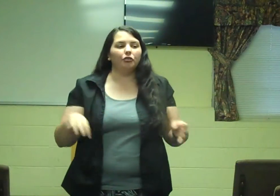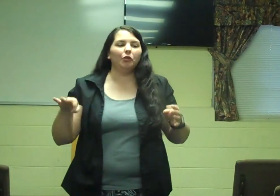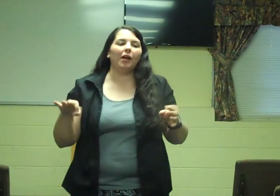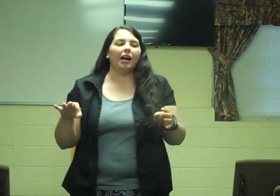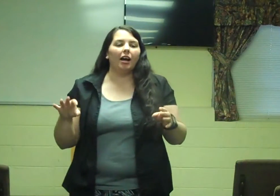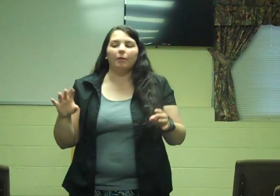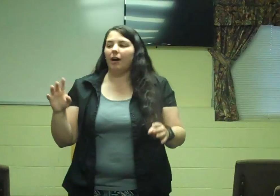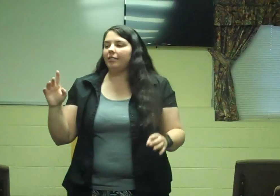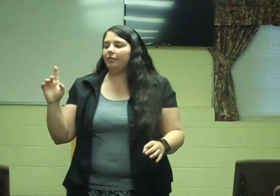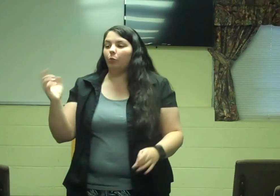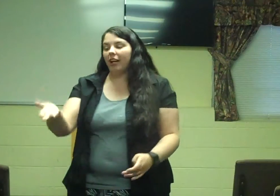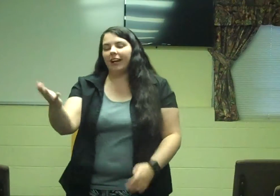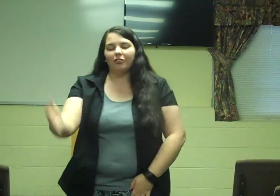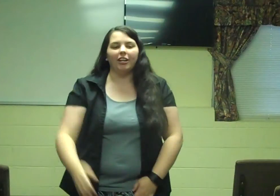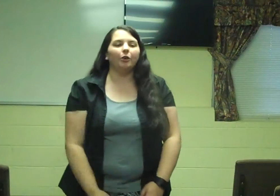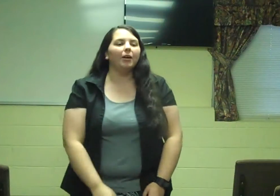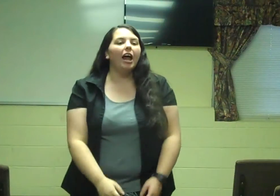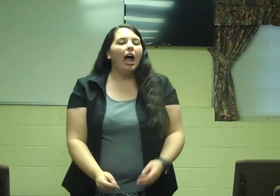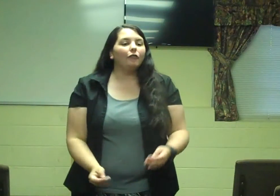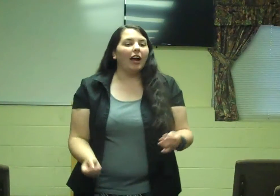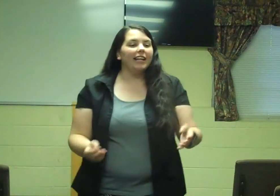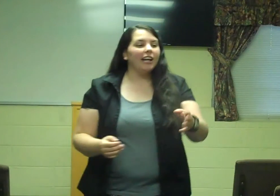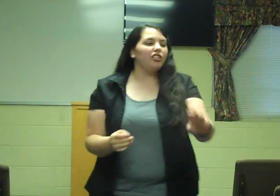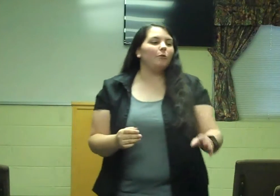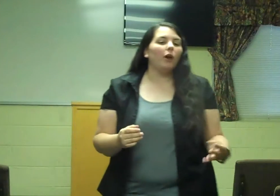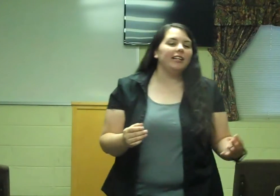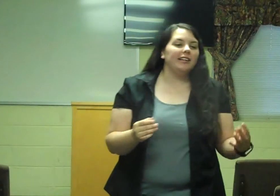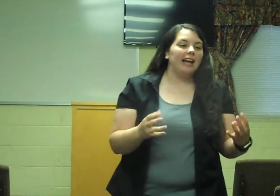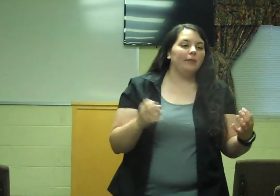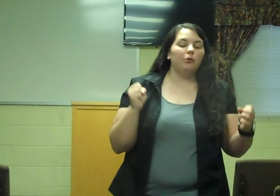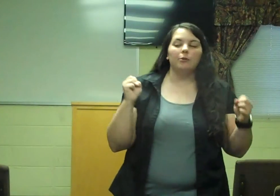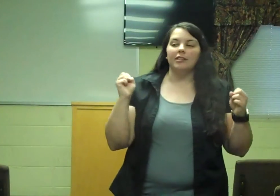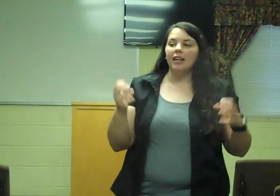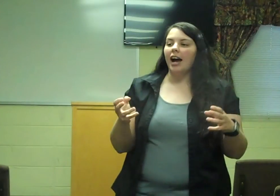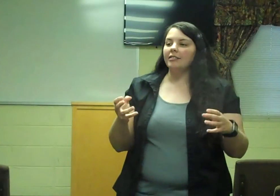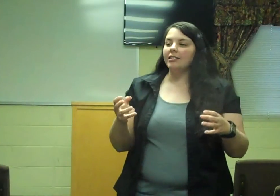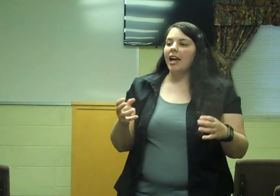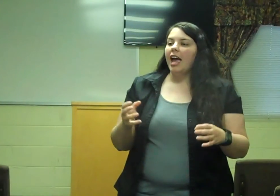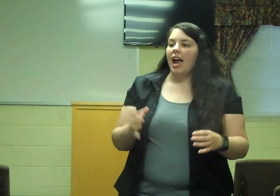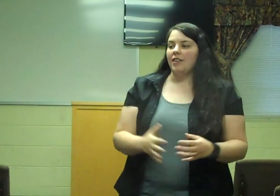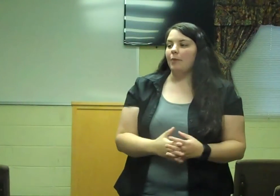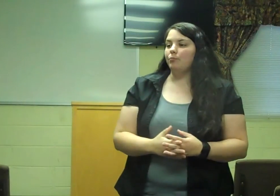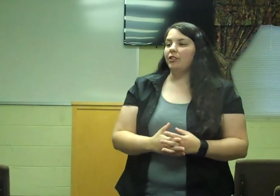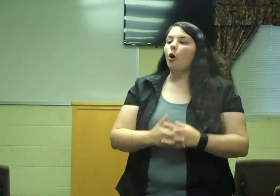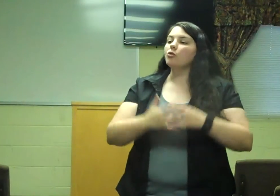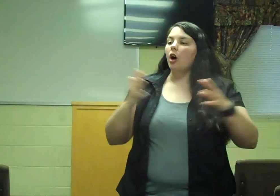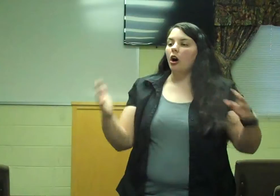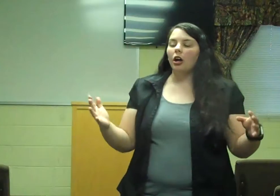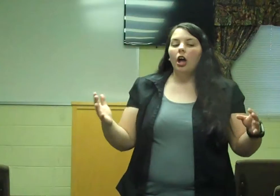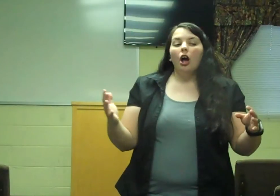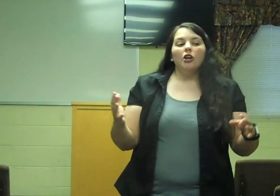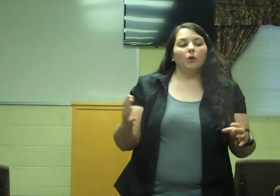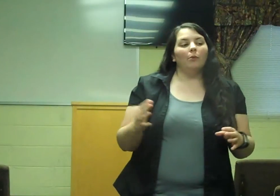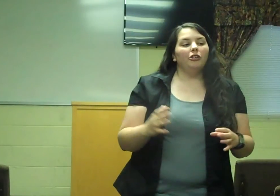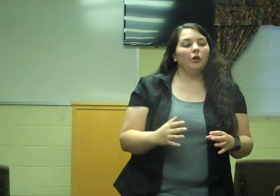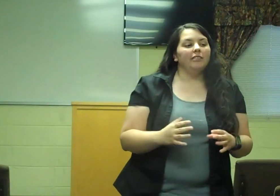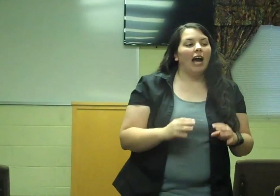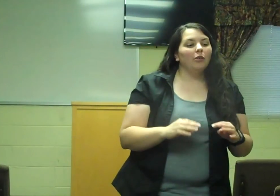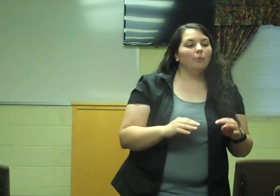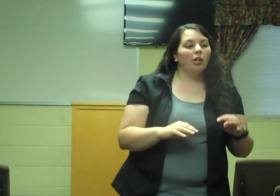YouTube, well, Anna can't here, but for Anna, Kate, and Sheba, what I did is I put up the signs, and then I did the whole song. So what I'm going to do is I'm going to put